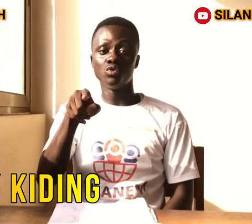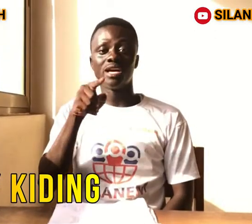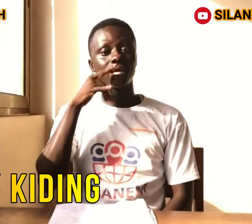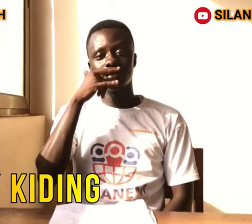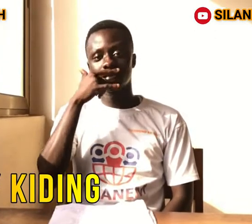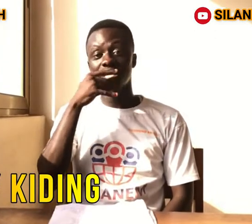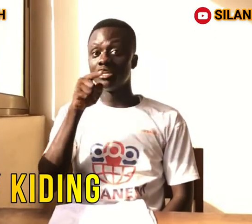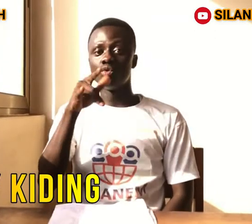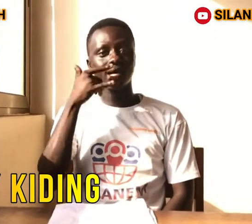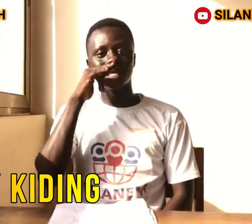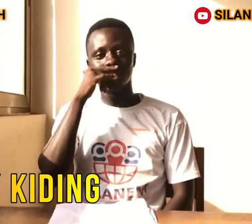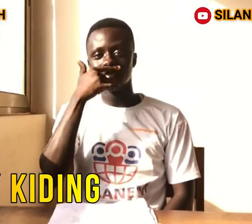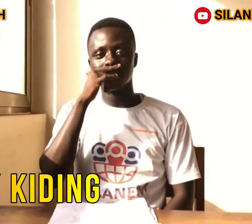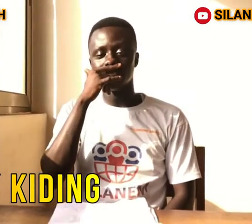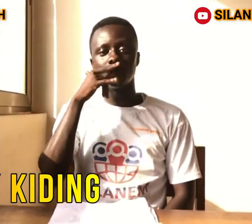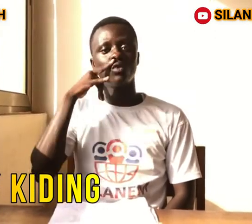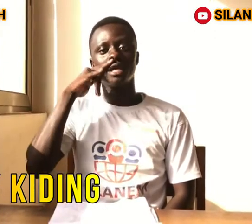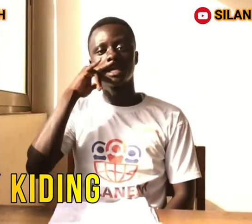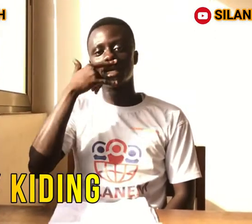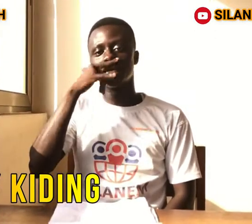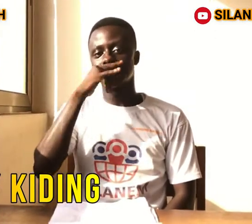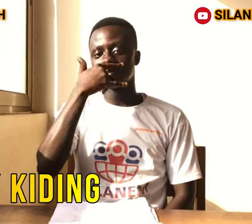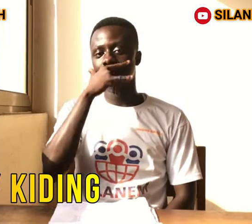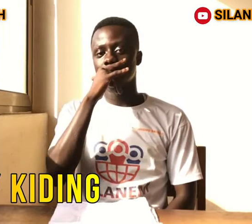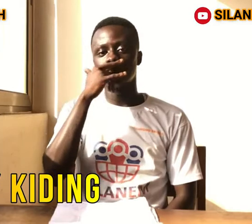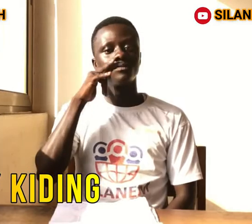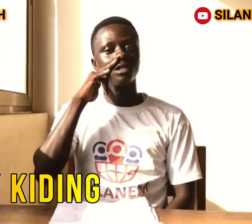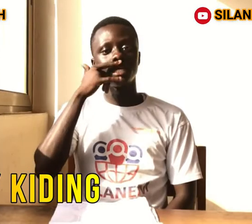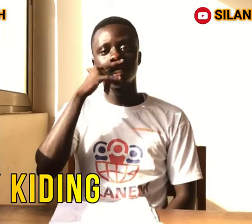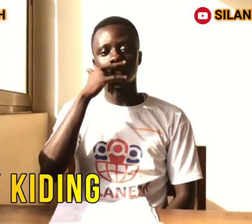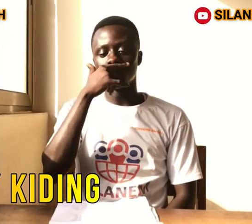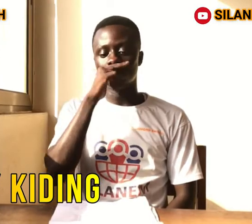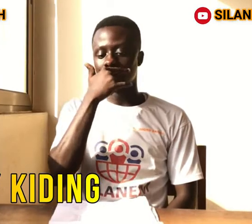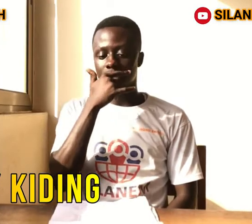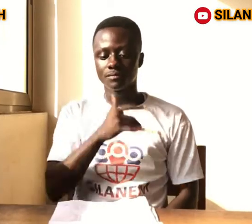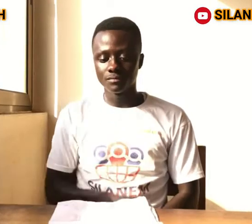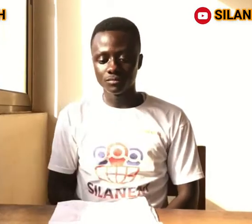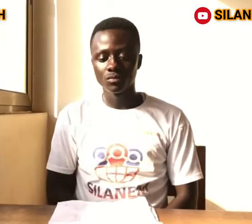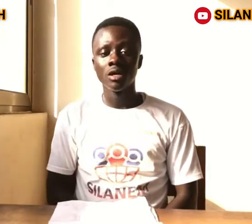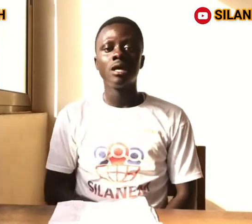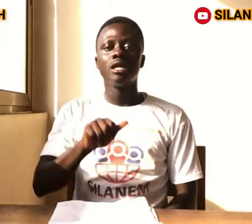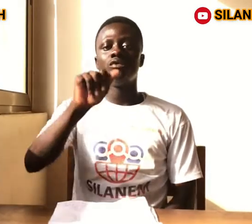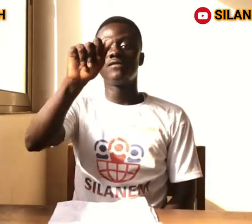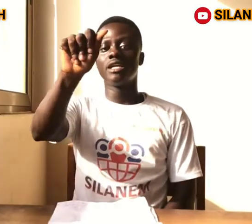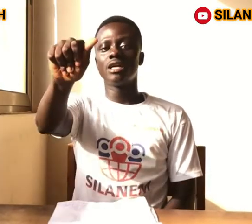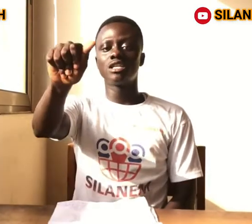are a kid, and then you are kidding. The same way, kid, kid, or kidding. And then we have the A